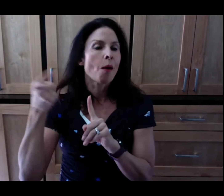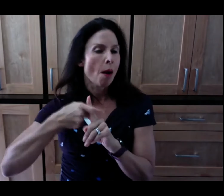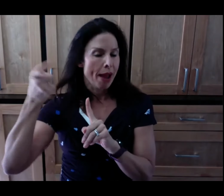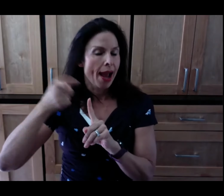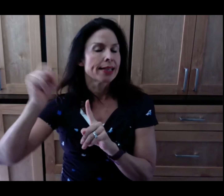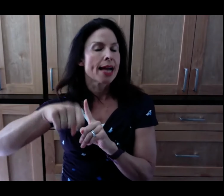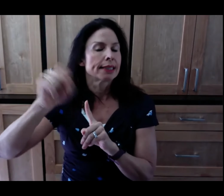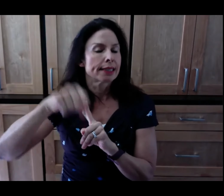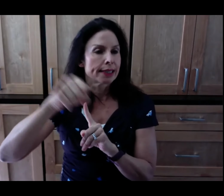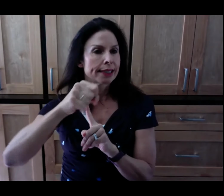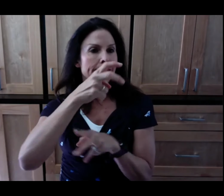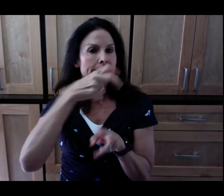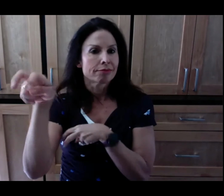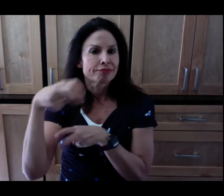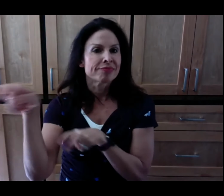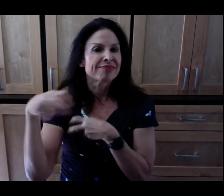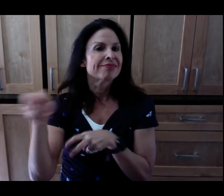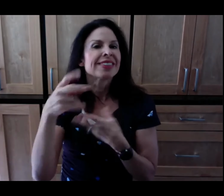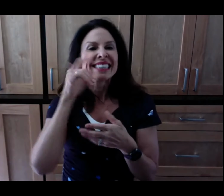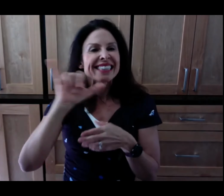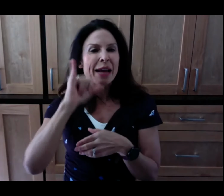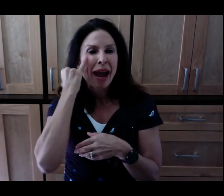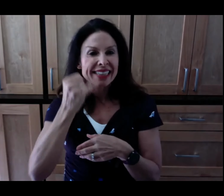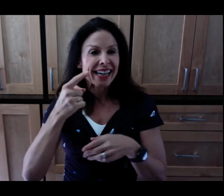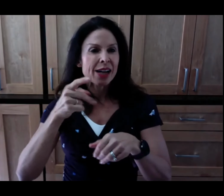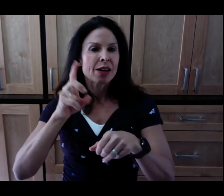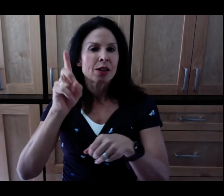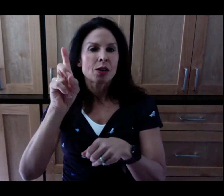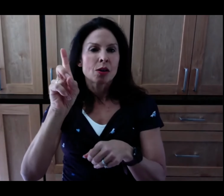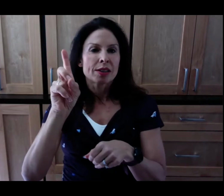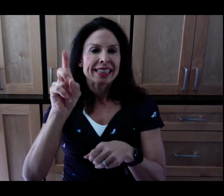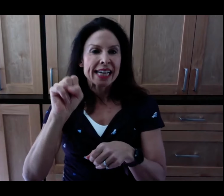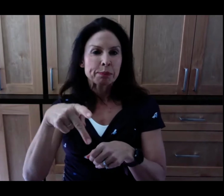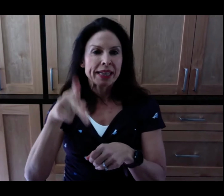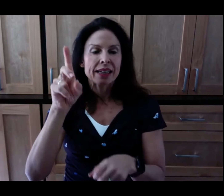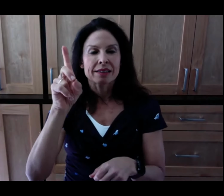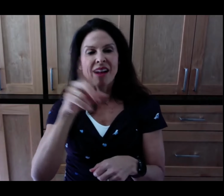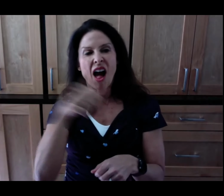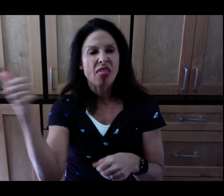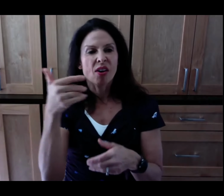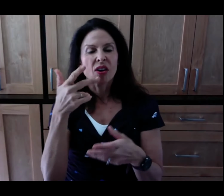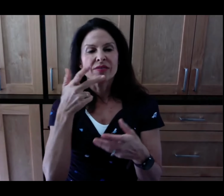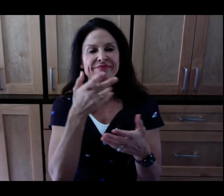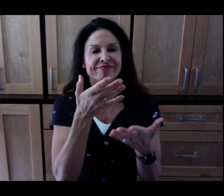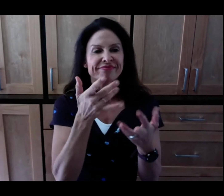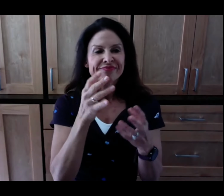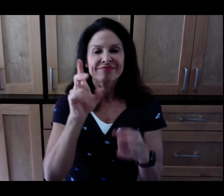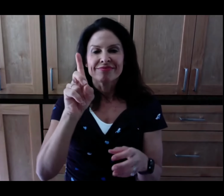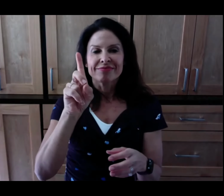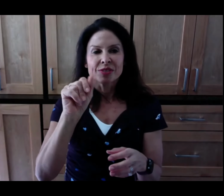grade mark, automatic grade mark. Yes, it does have that, and you can transfer those over. Same concept as the other